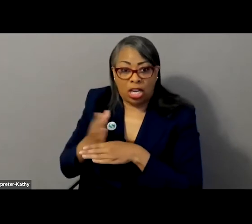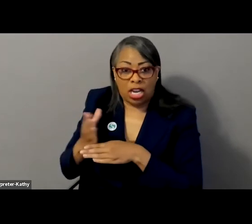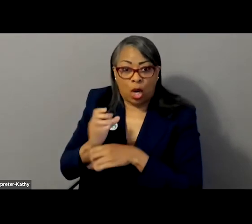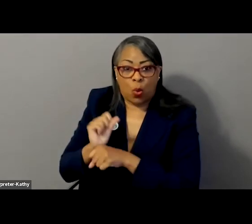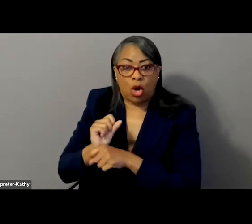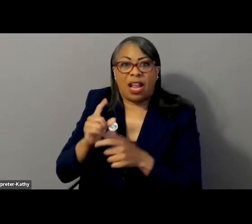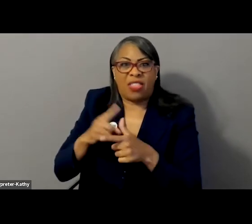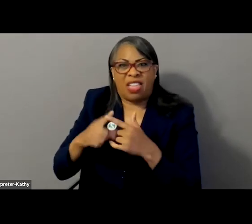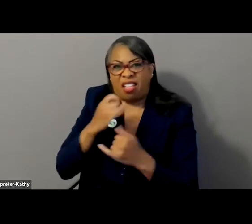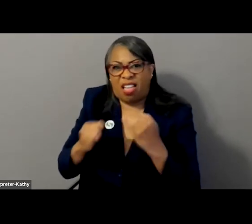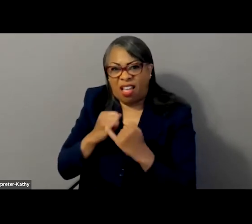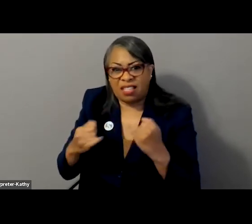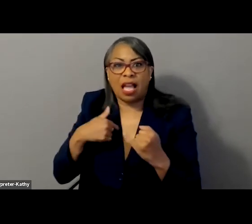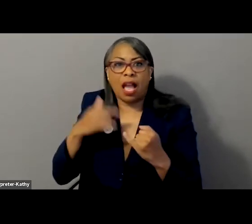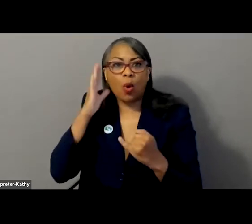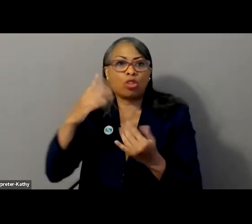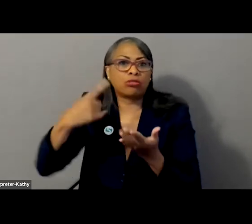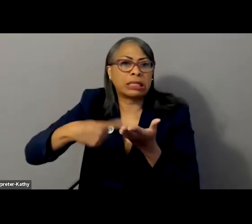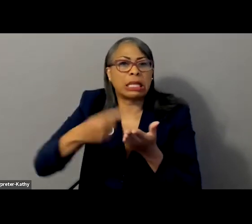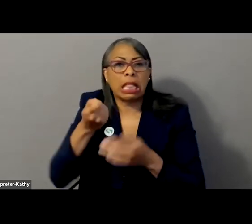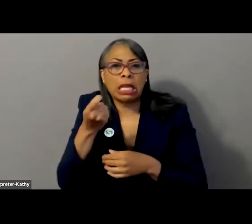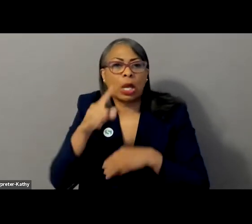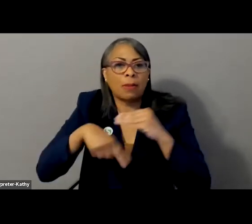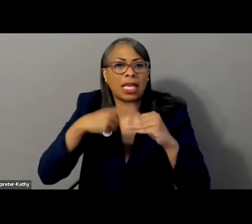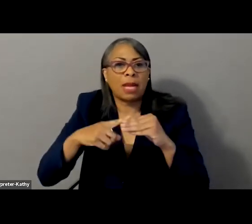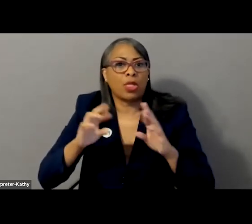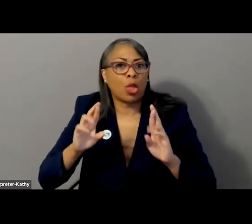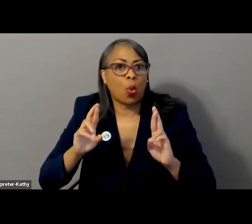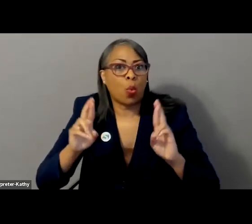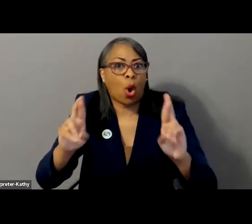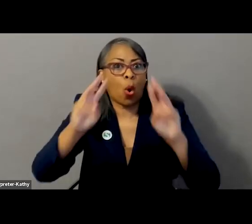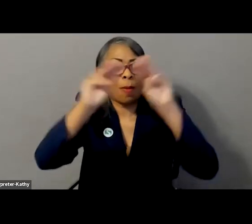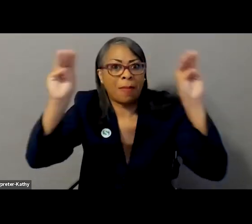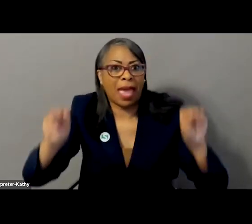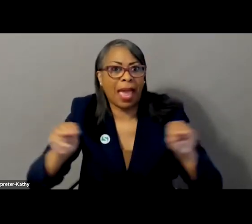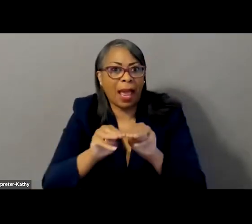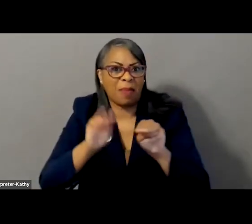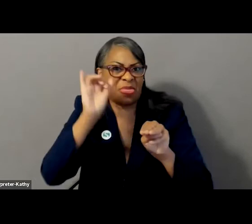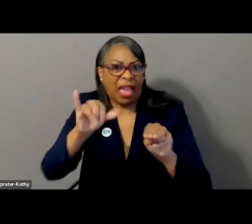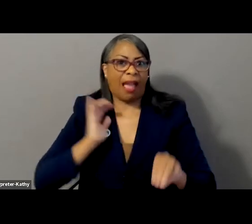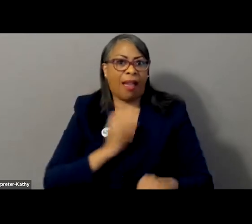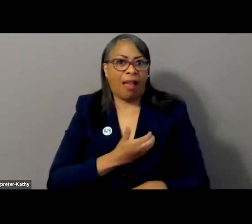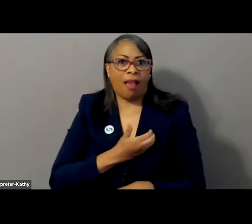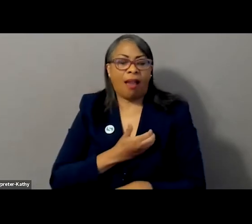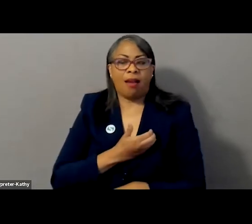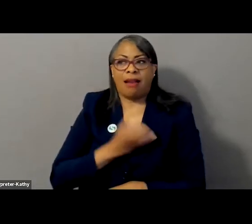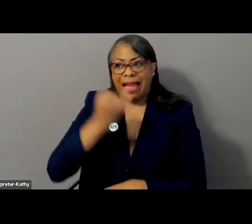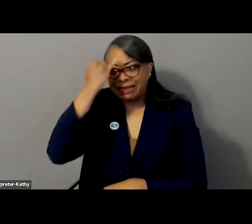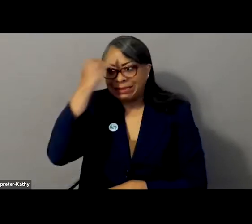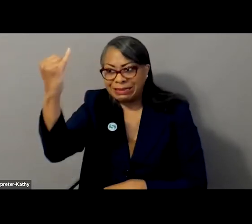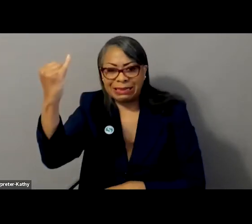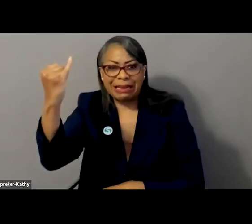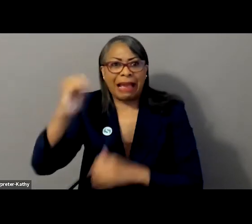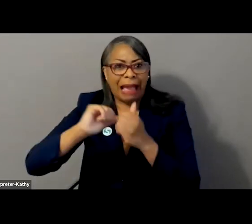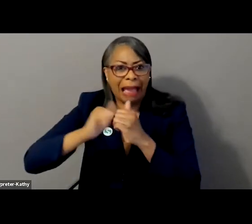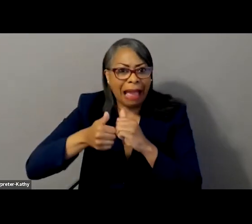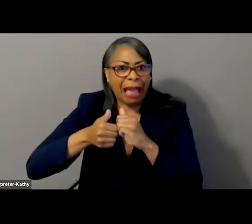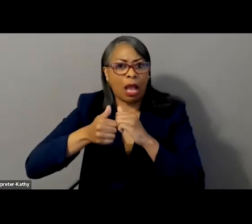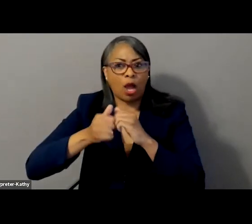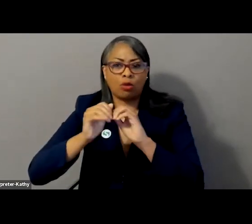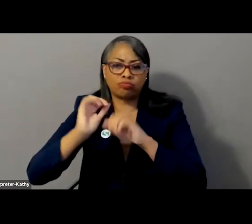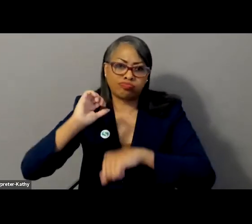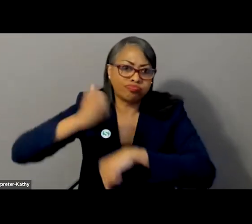at the end to talk a little bit about the roadmap, which was our idea of how one might go about implementing